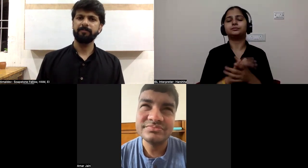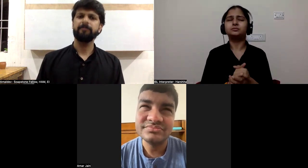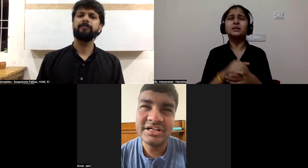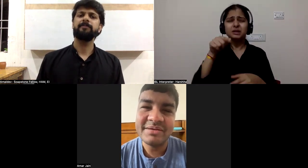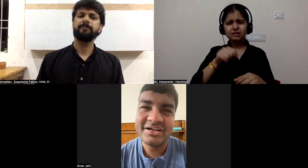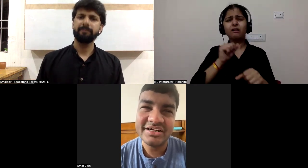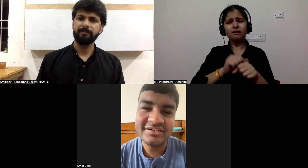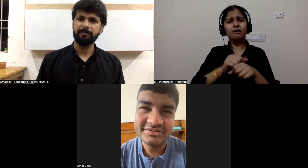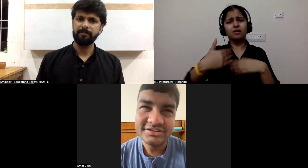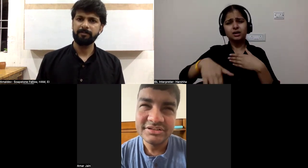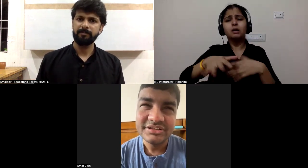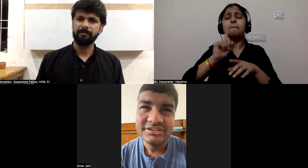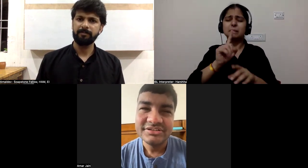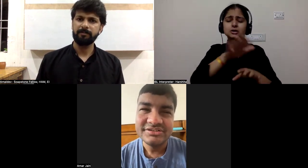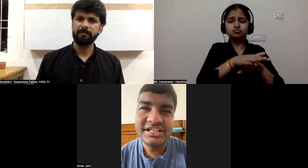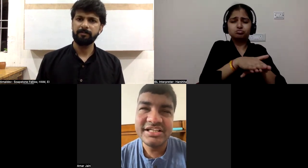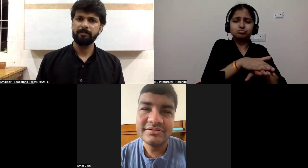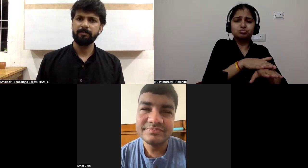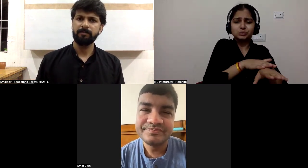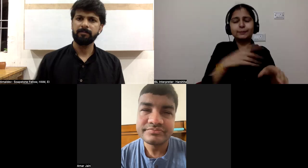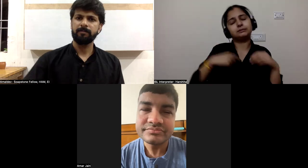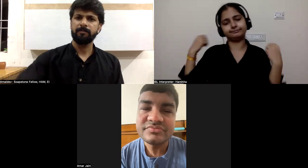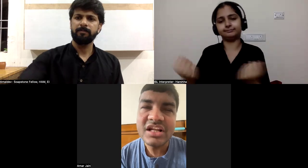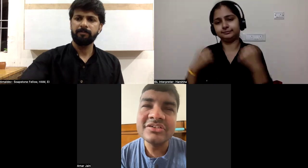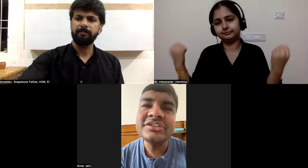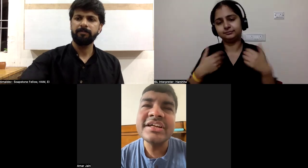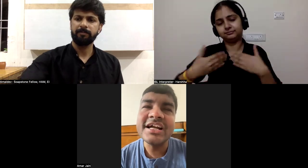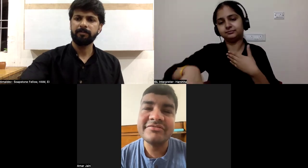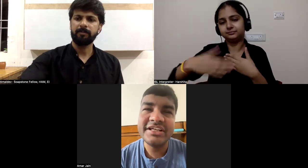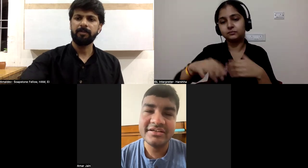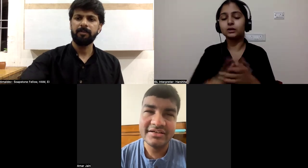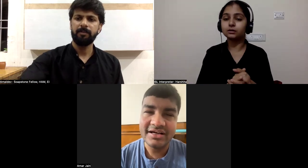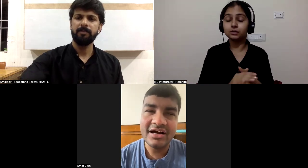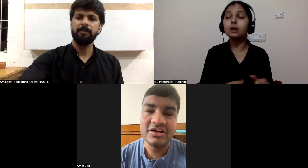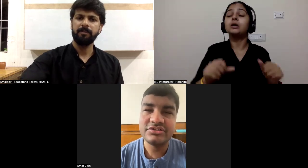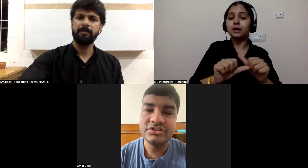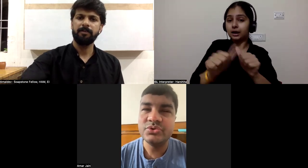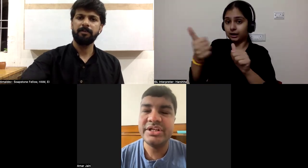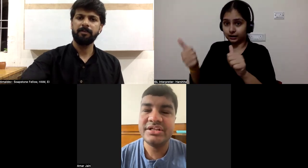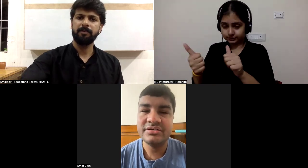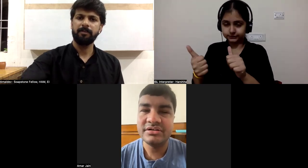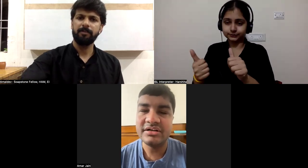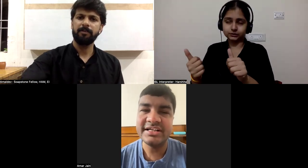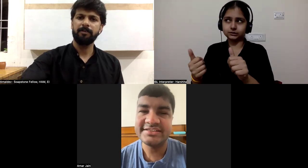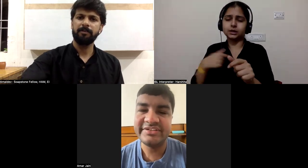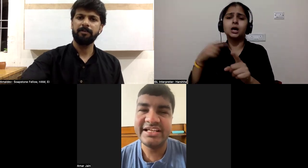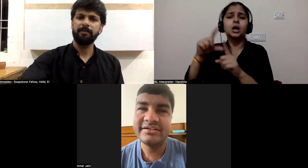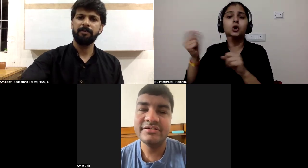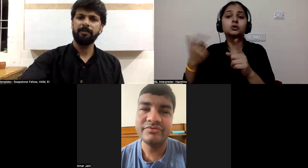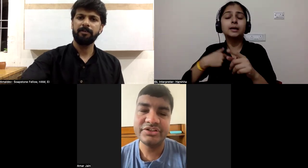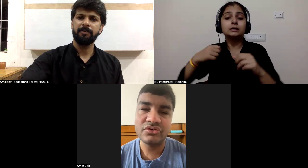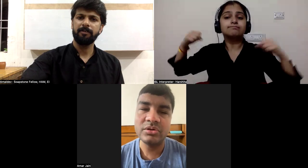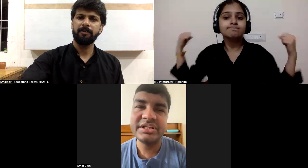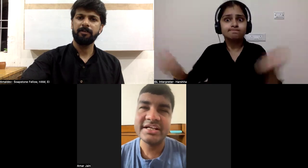slow, but I'm at it. The other thing that we are doing